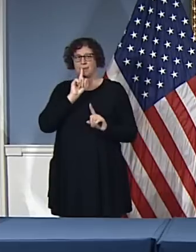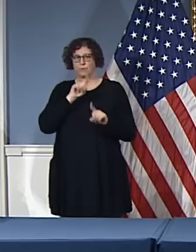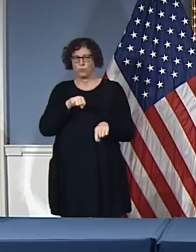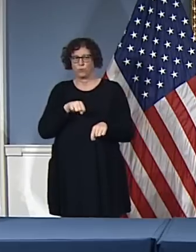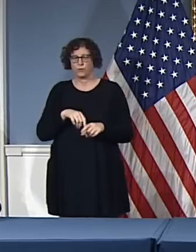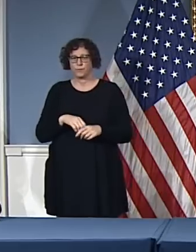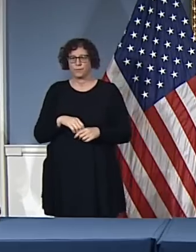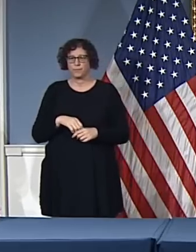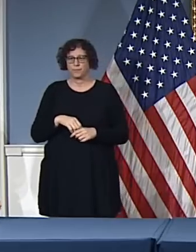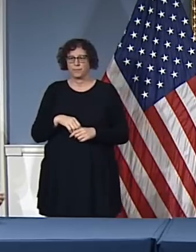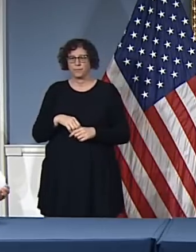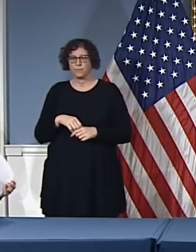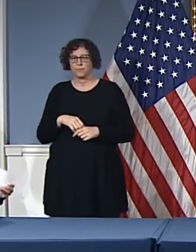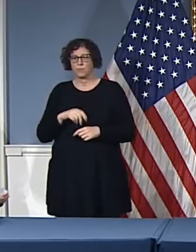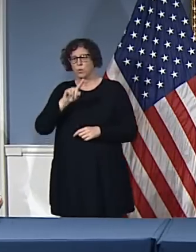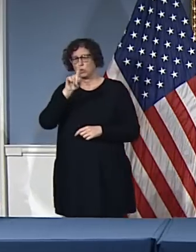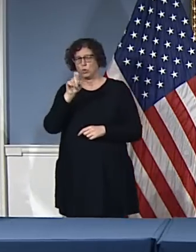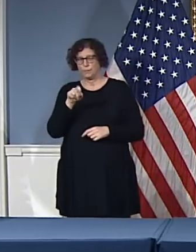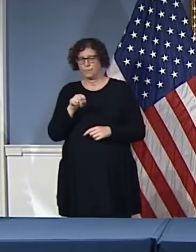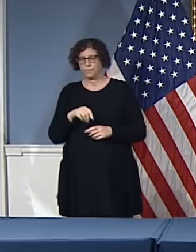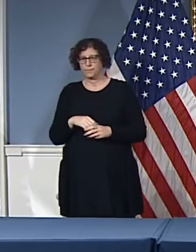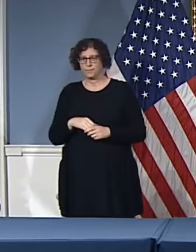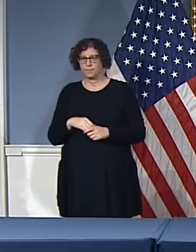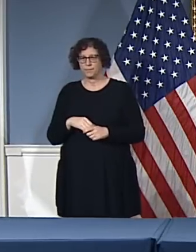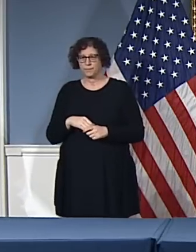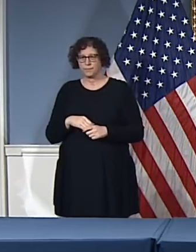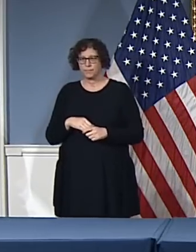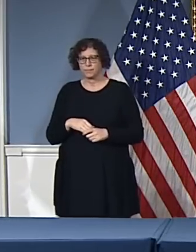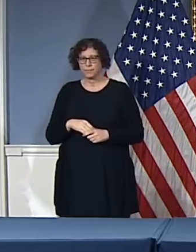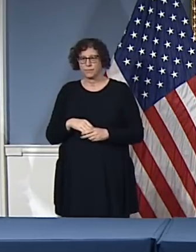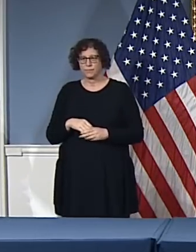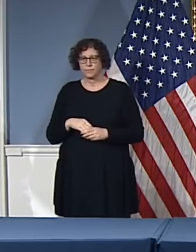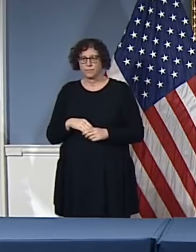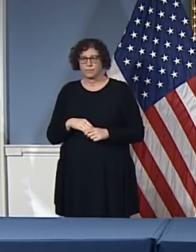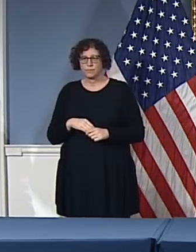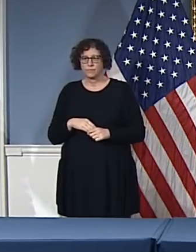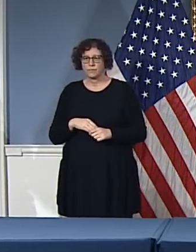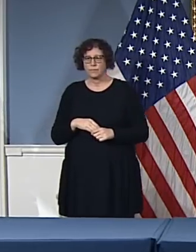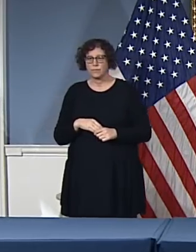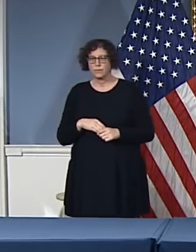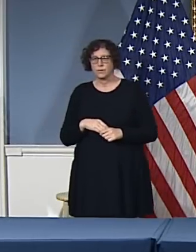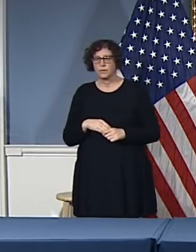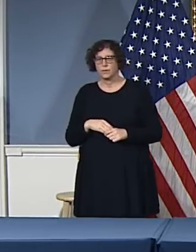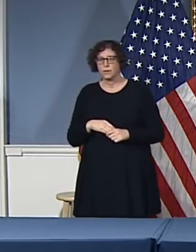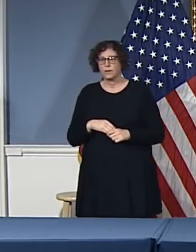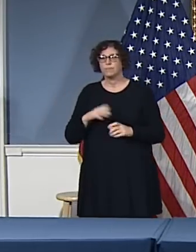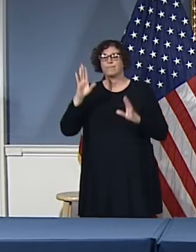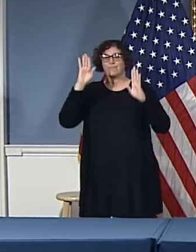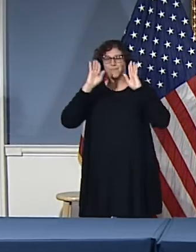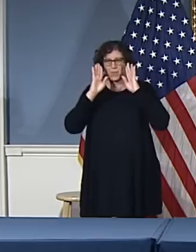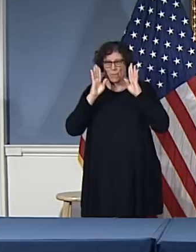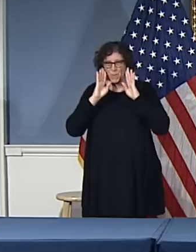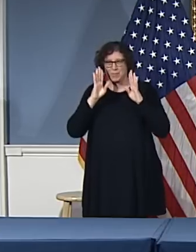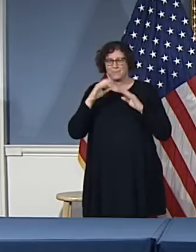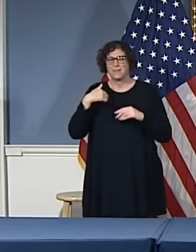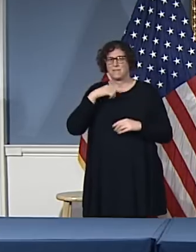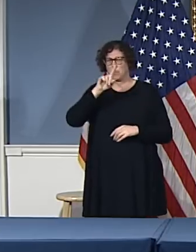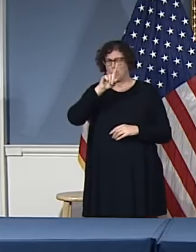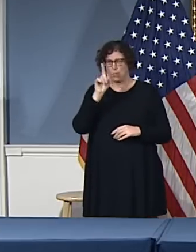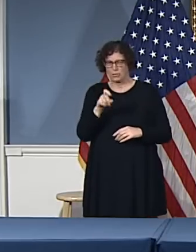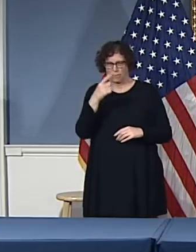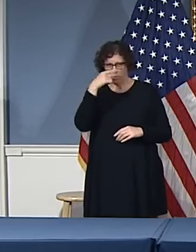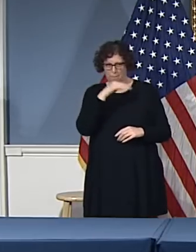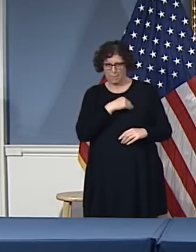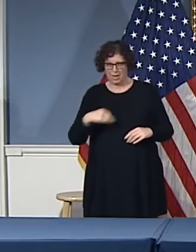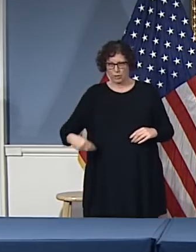Can you hear me okay? Yep. Hi, how are you? Good. I have a question for you and Dr. Katz. I was hoping you could circle back to the